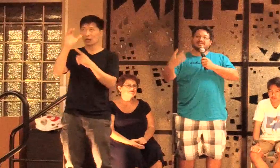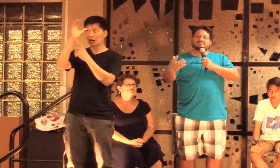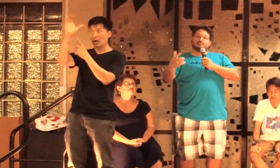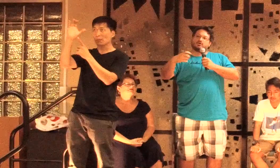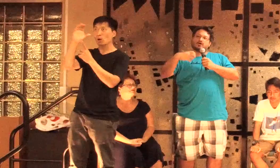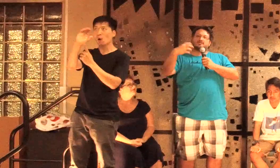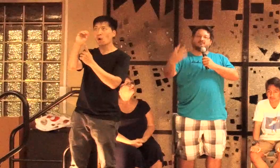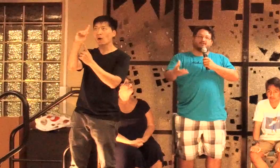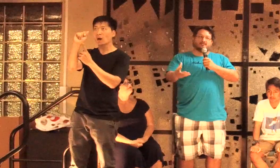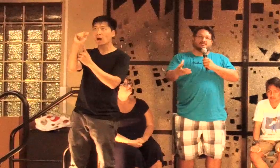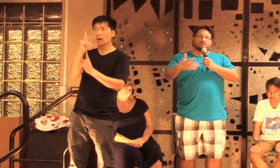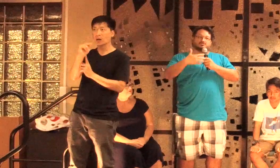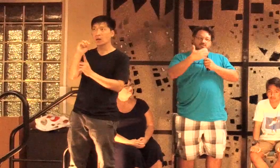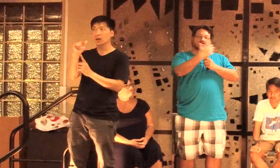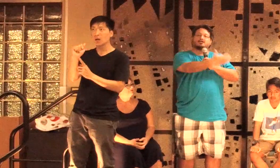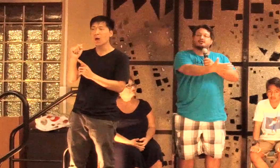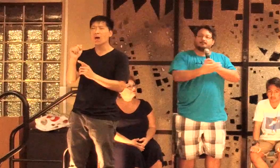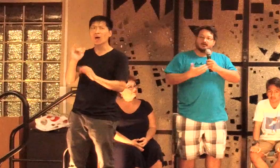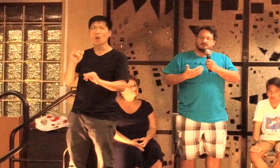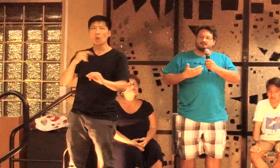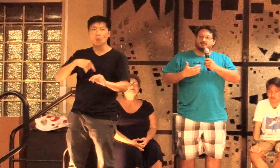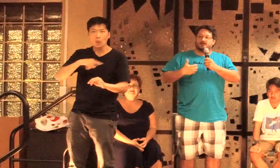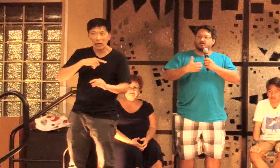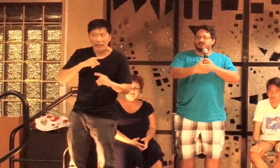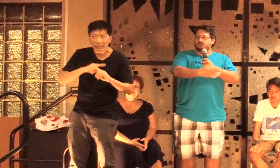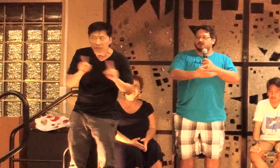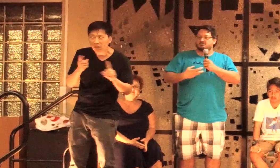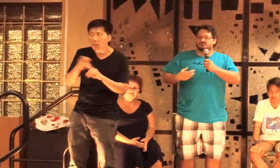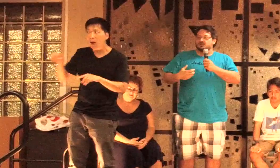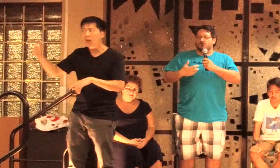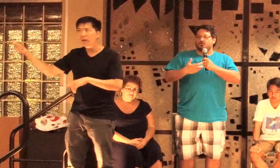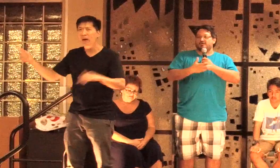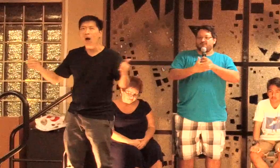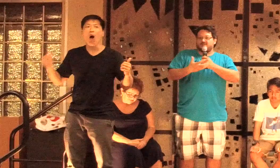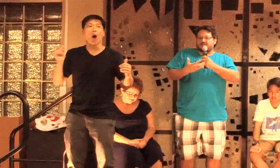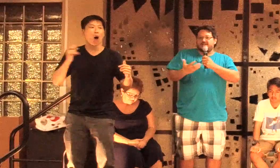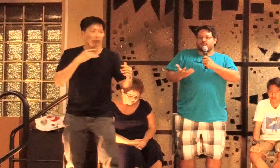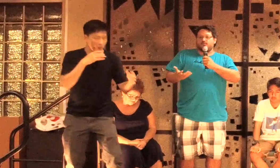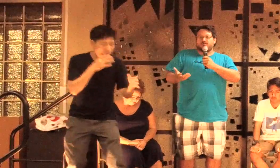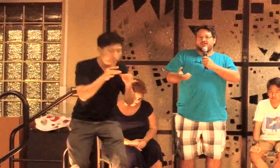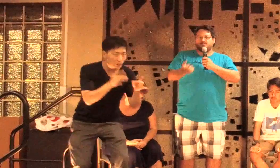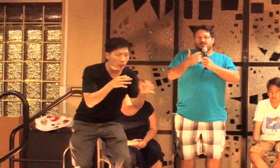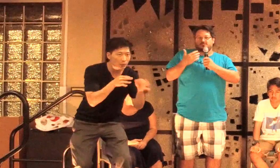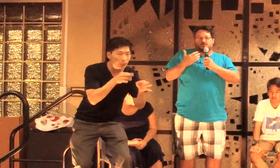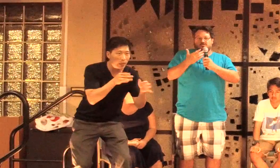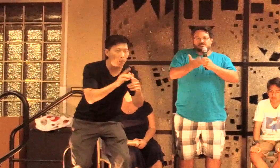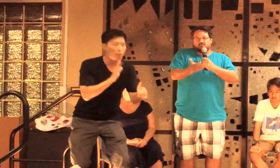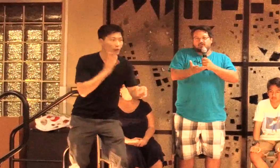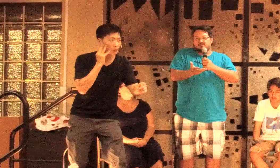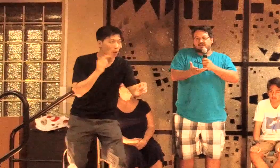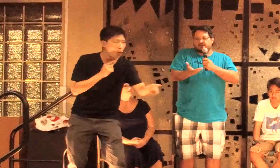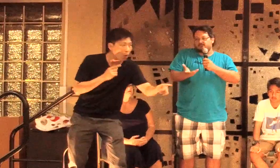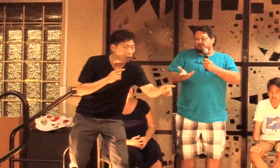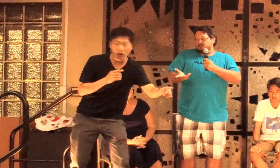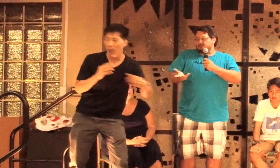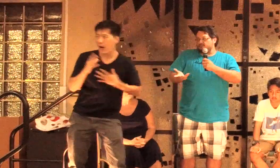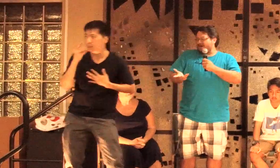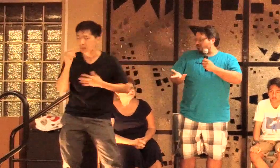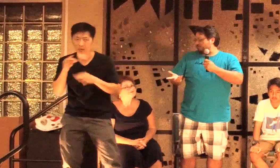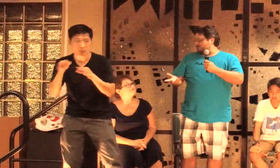what it means that we are different that we started talking about our experiences. We never did that when we were kids because it wasn't something